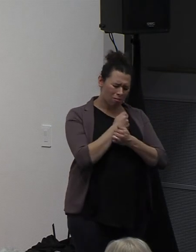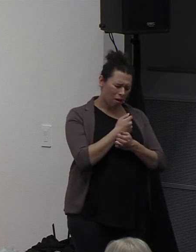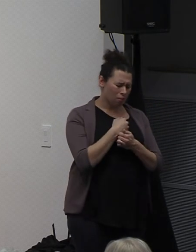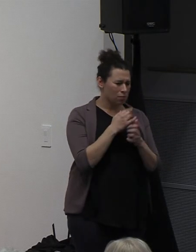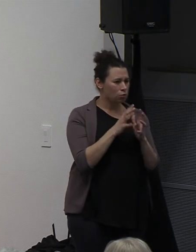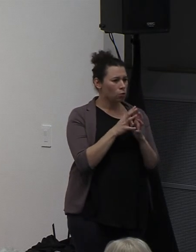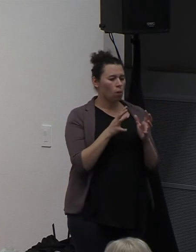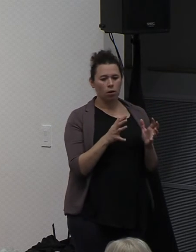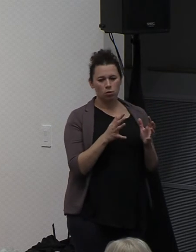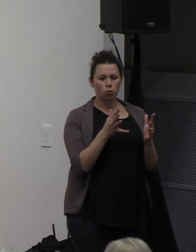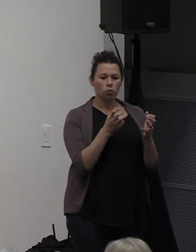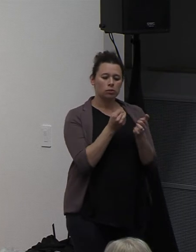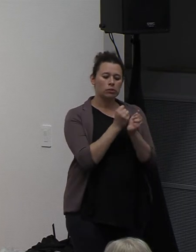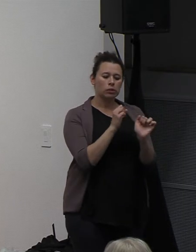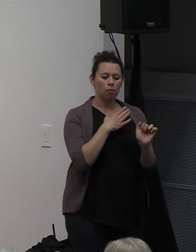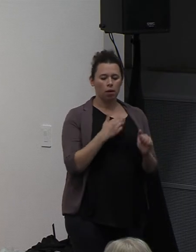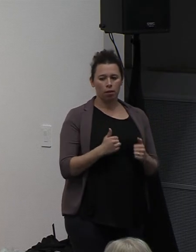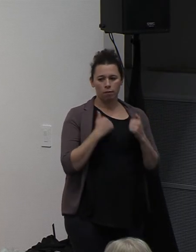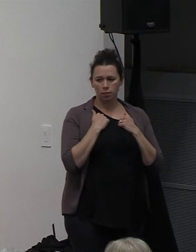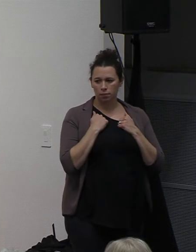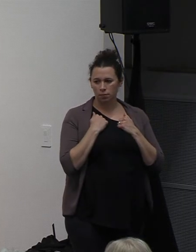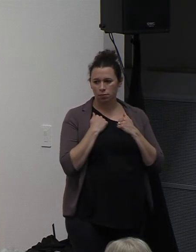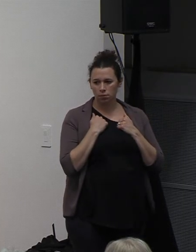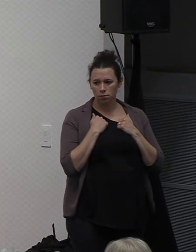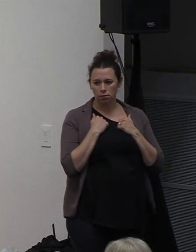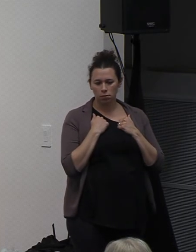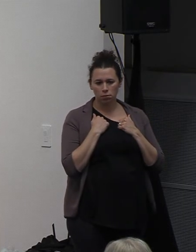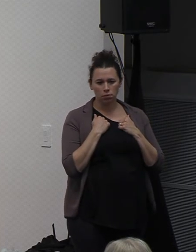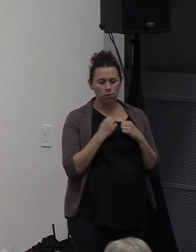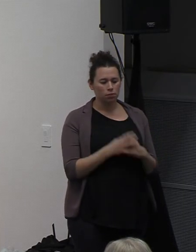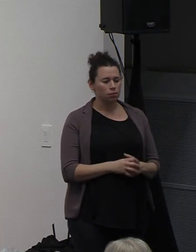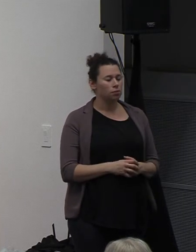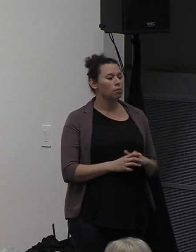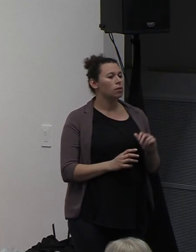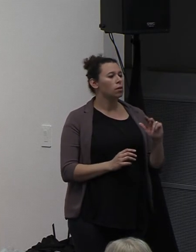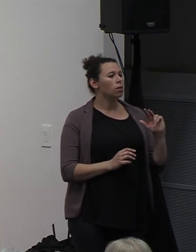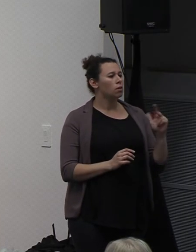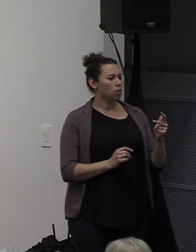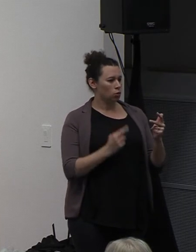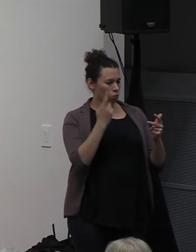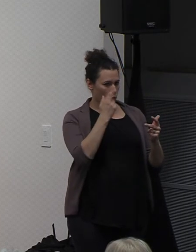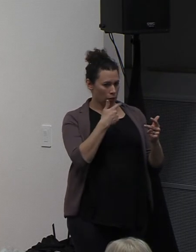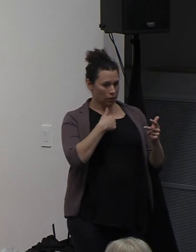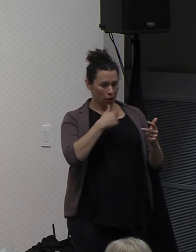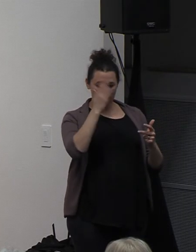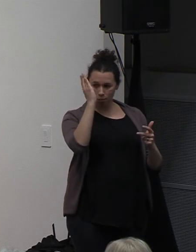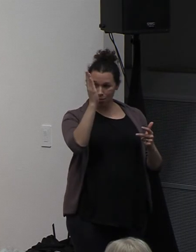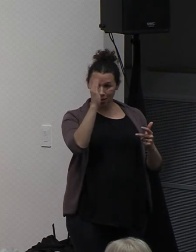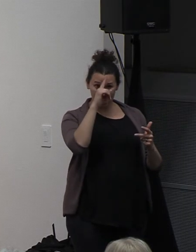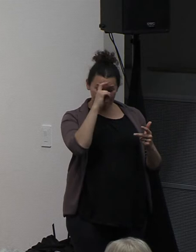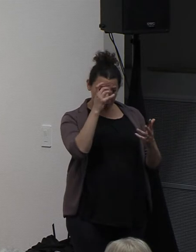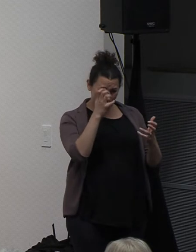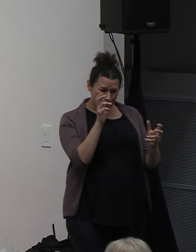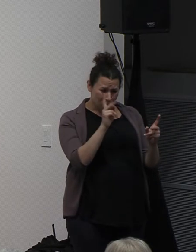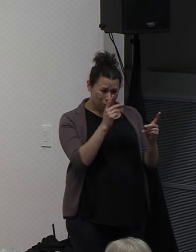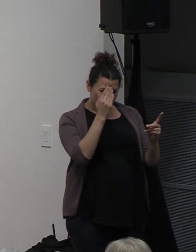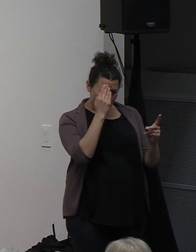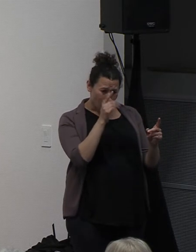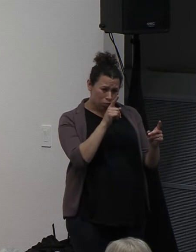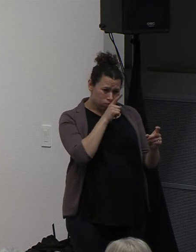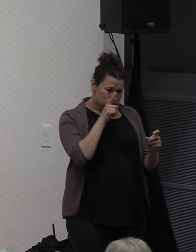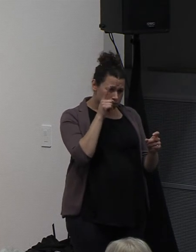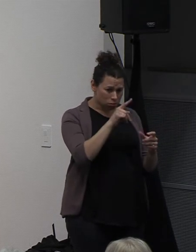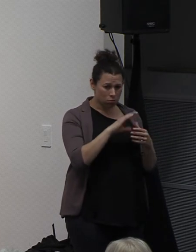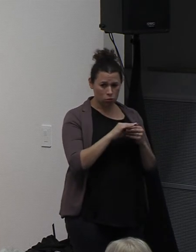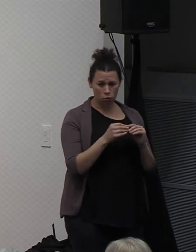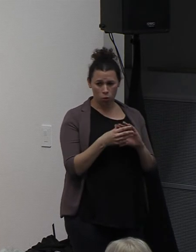saved my life. The third reason I speak is because I want people to know the actual story of what happened.